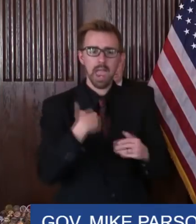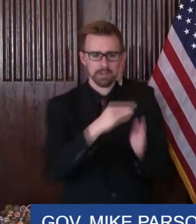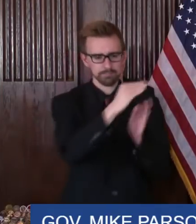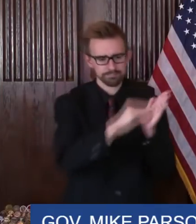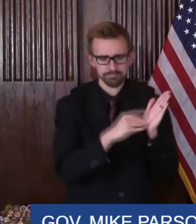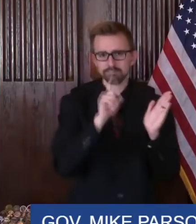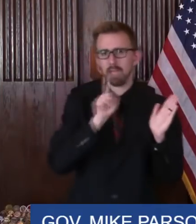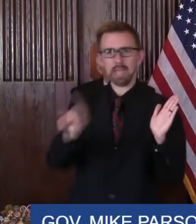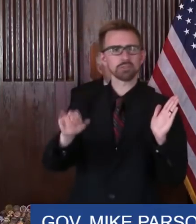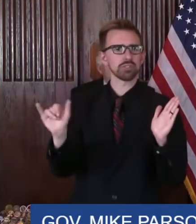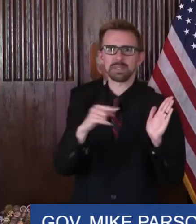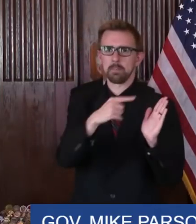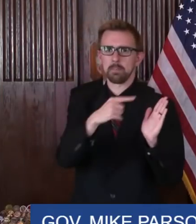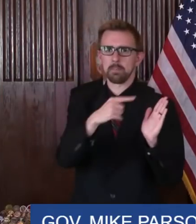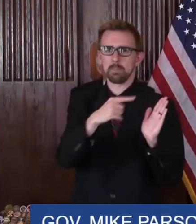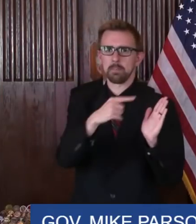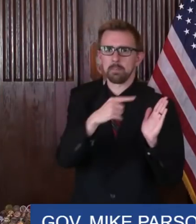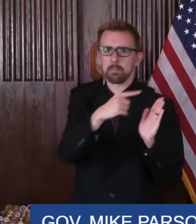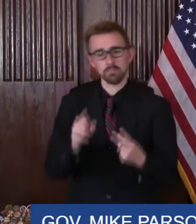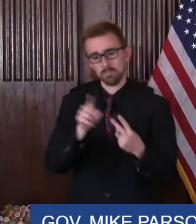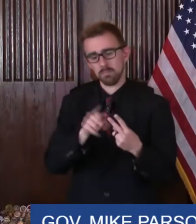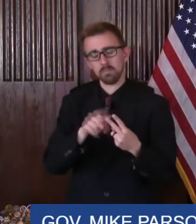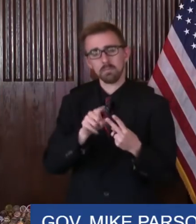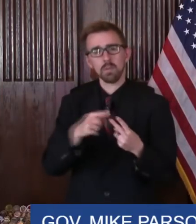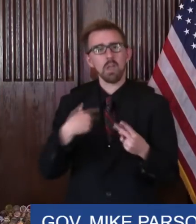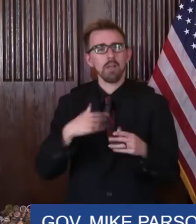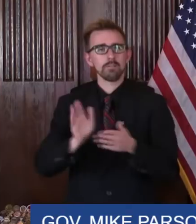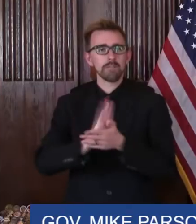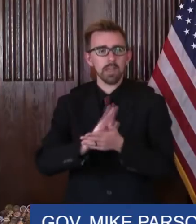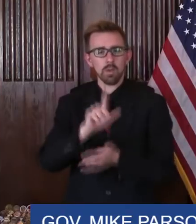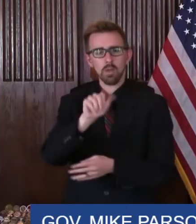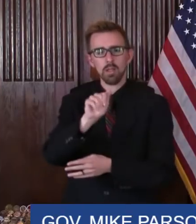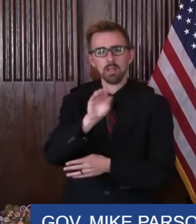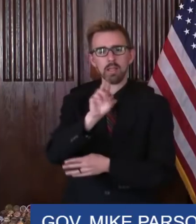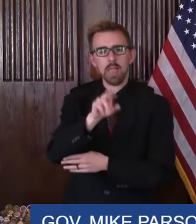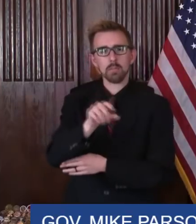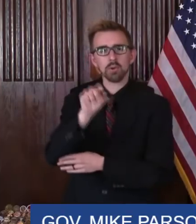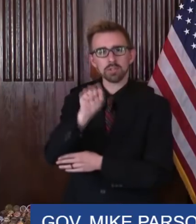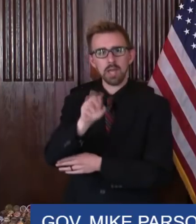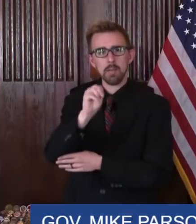Number 2, watch one of the videos on our website at